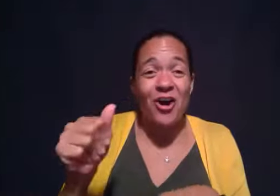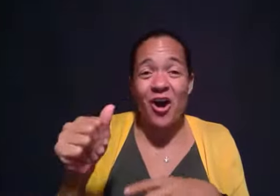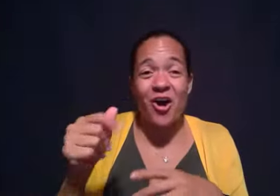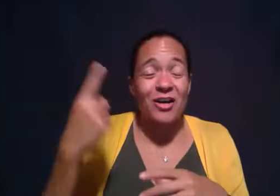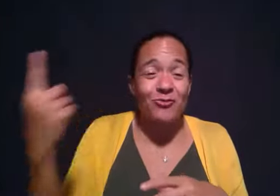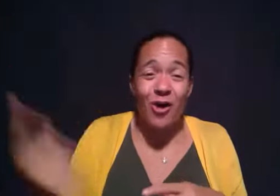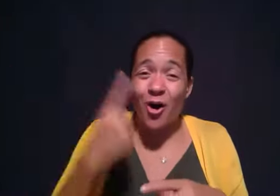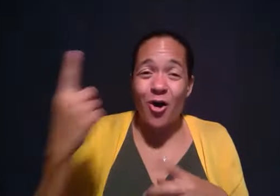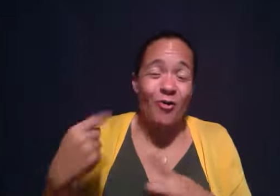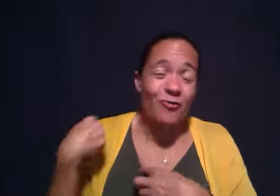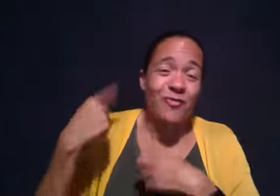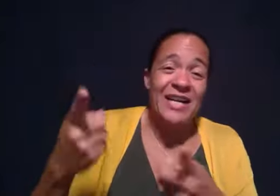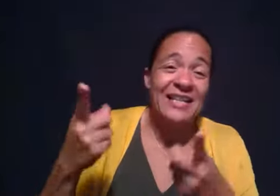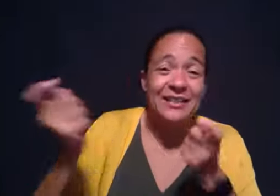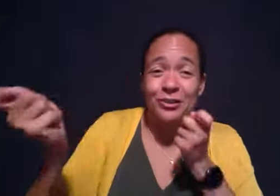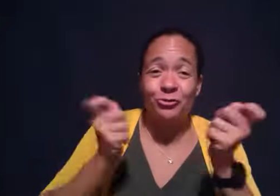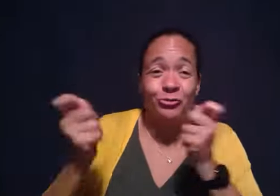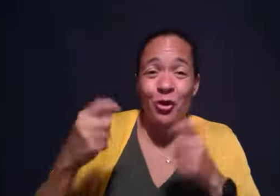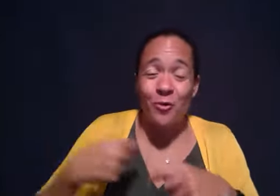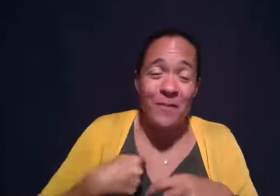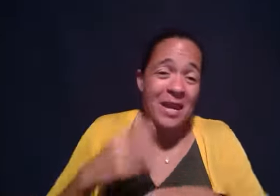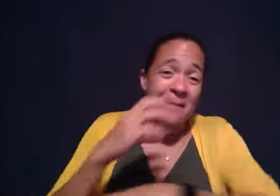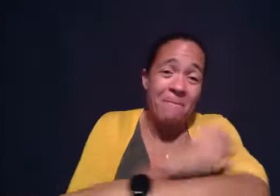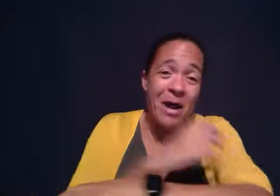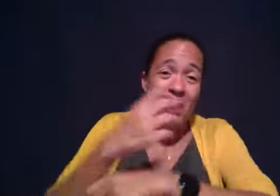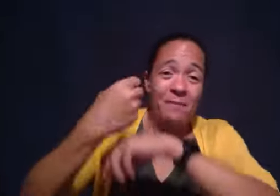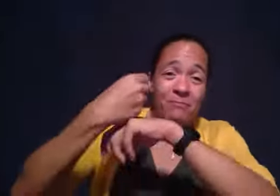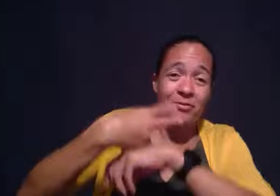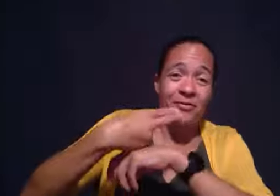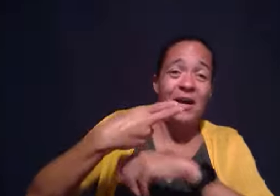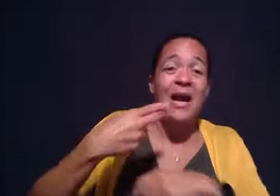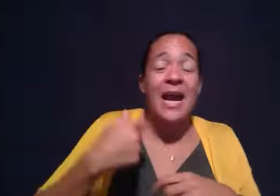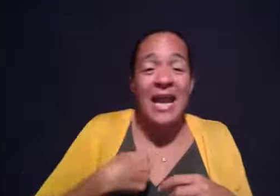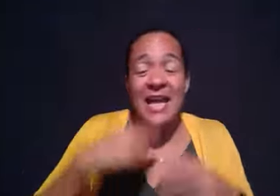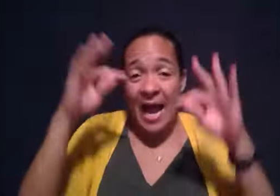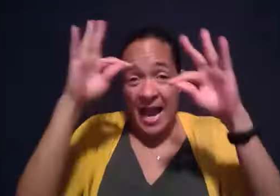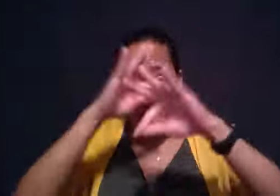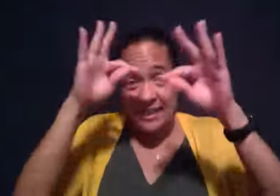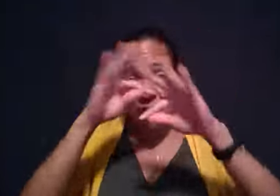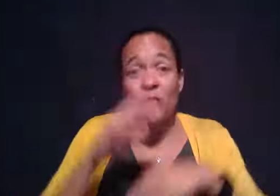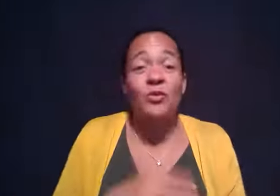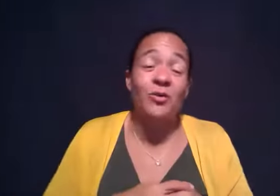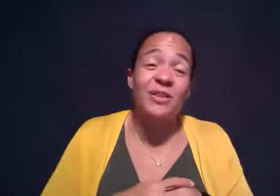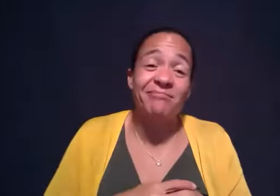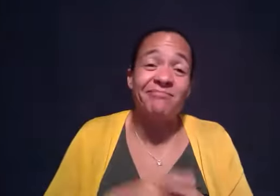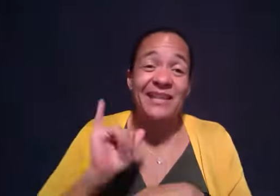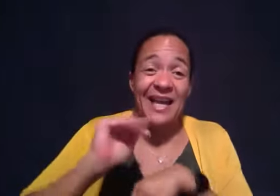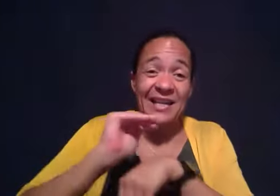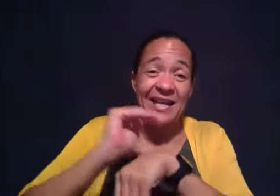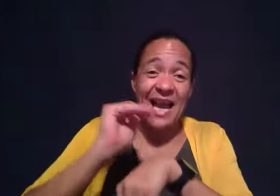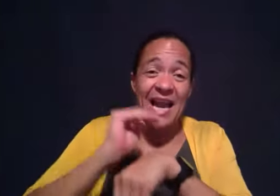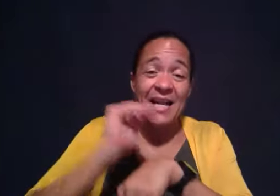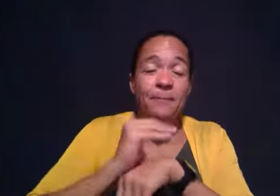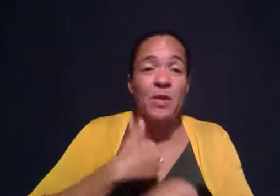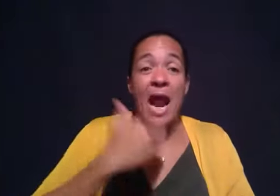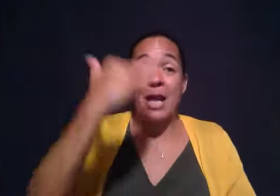more powerful than me, and I don't know it. But that night, I was completely aware that I drank against my will,